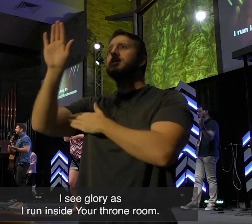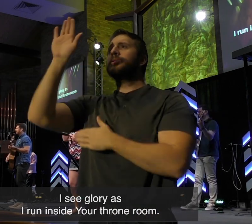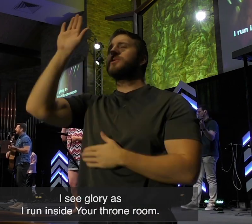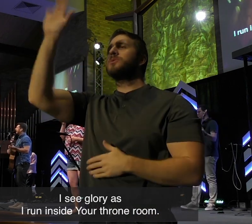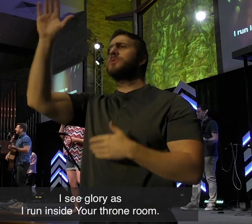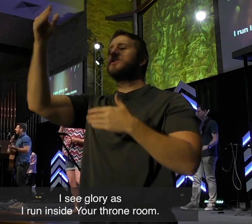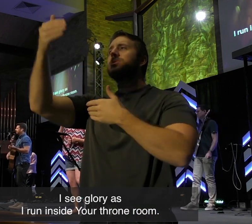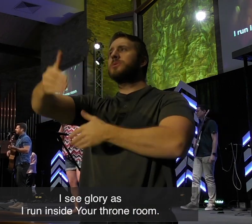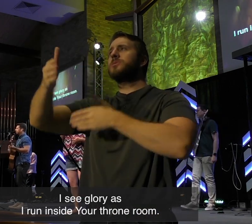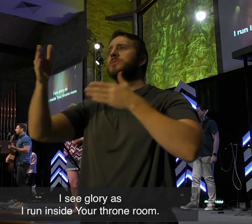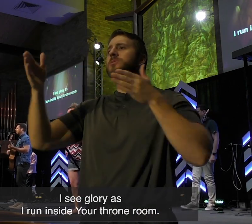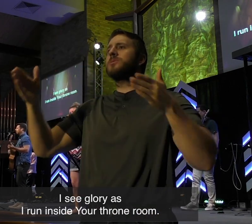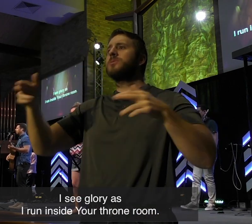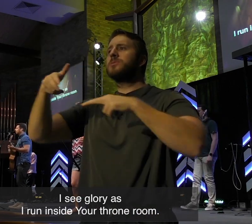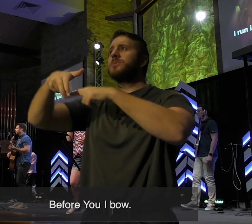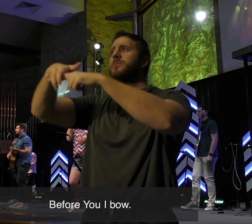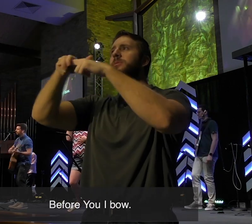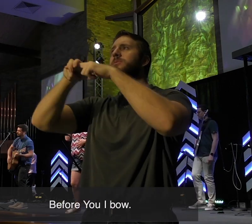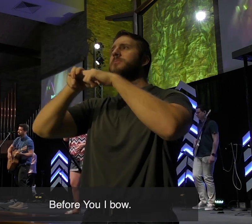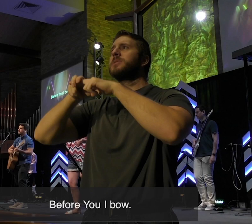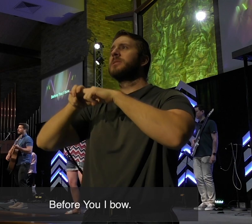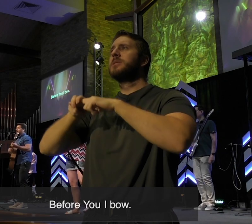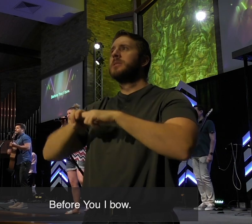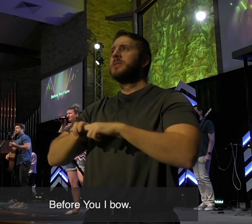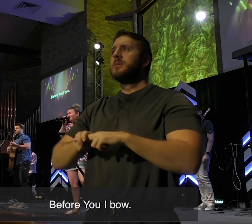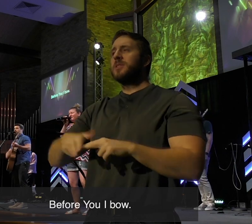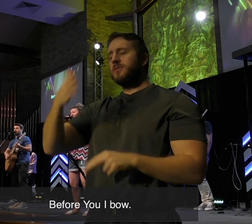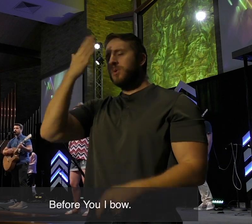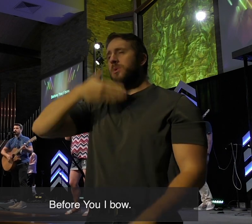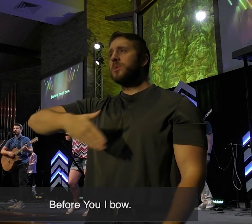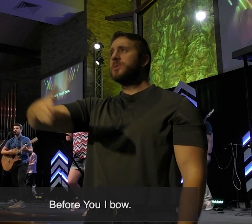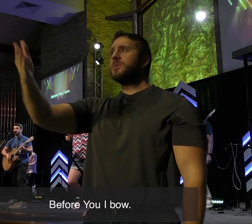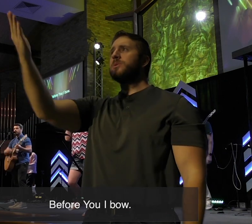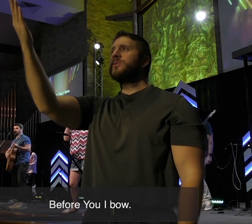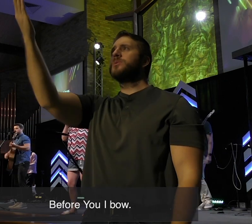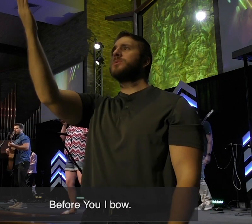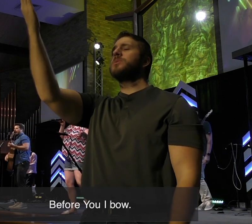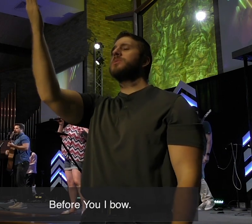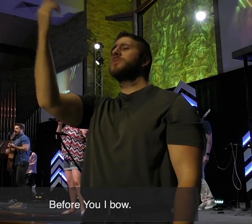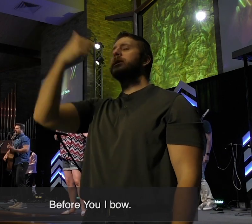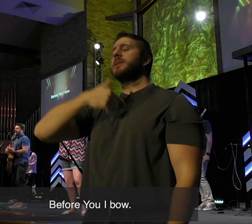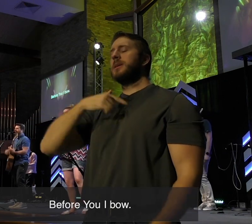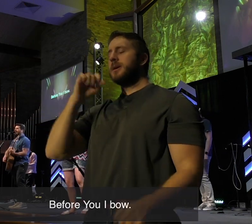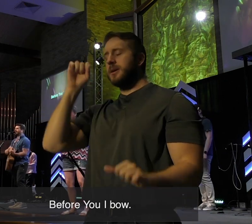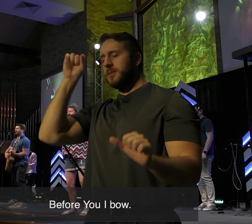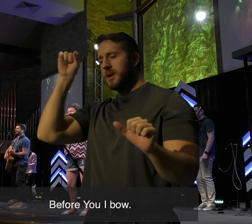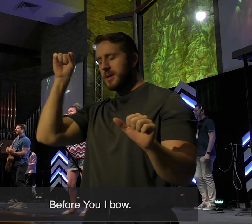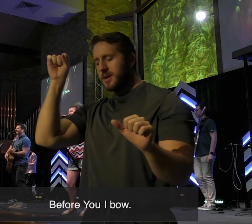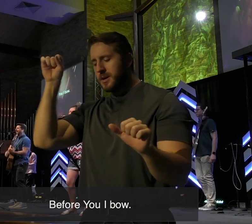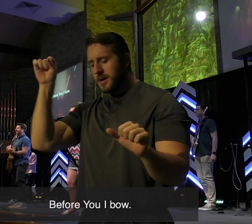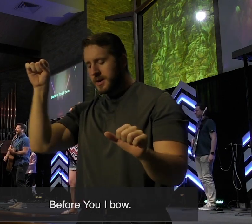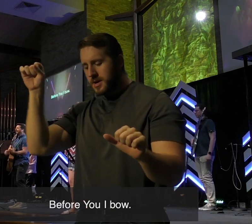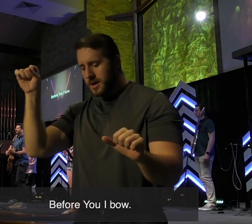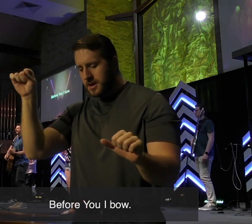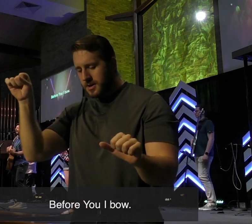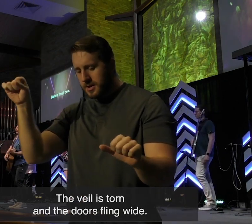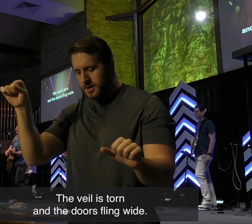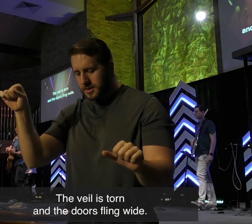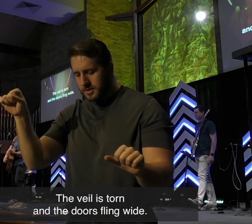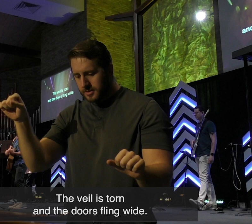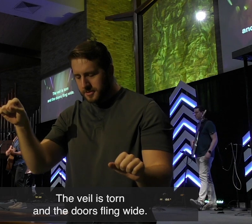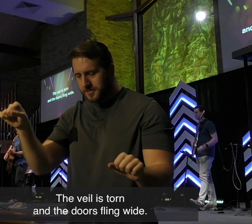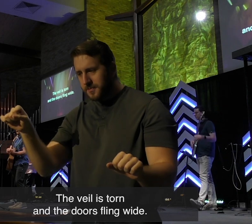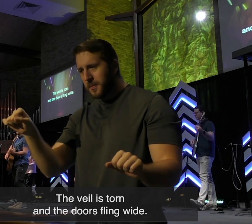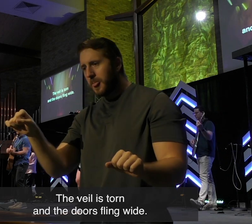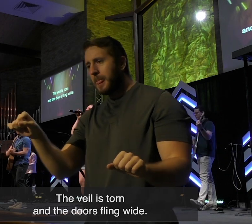run inside your throne room. Before you I bow,